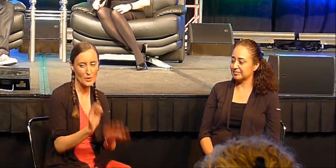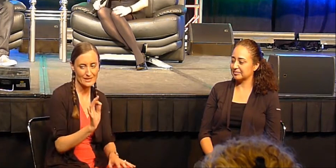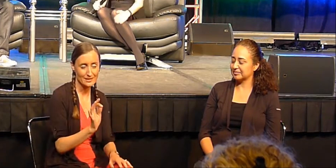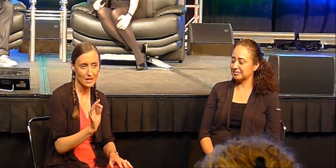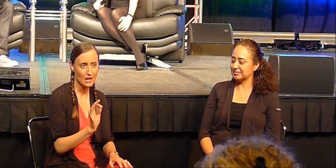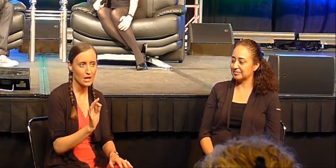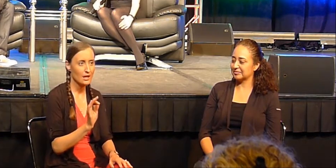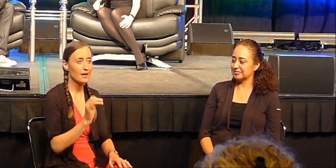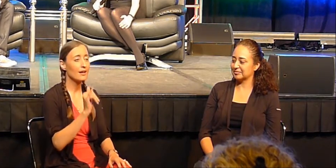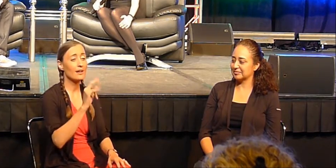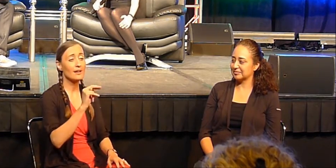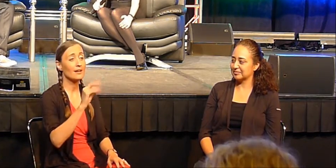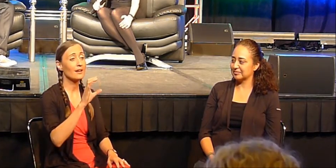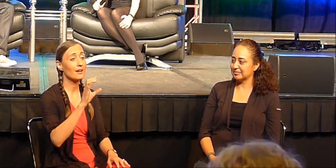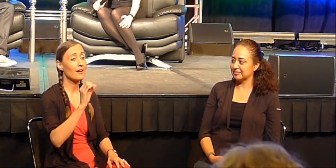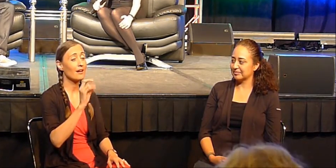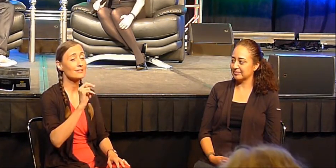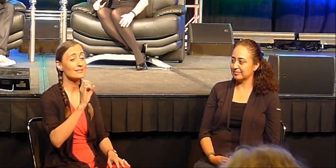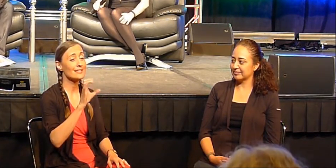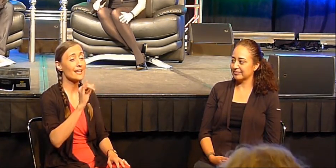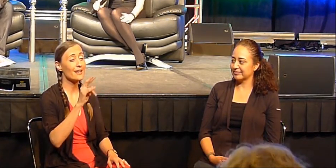right?